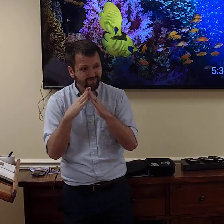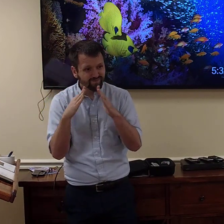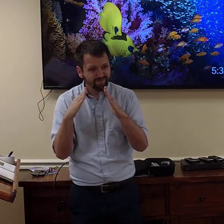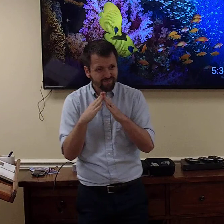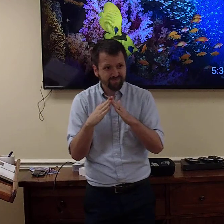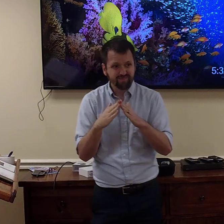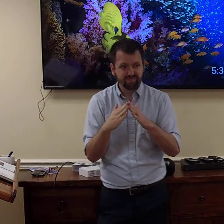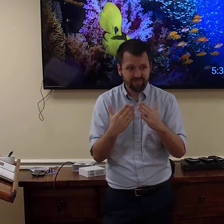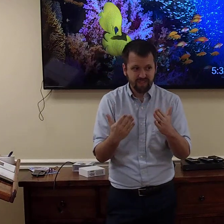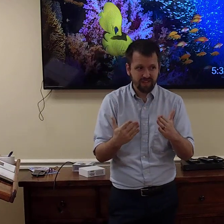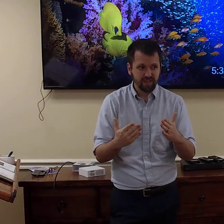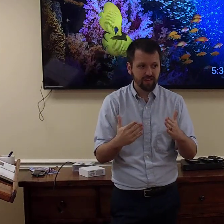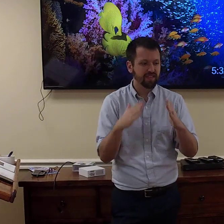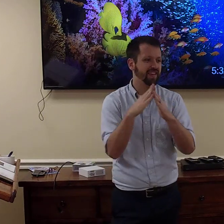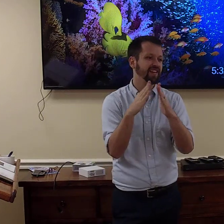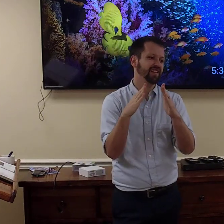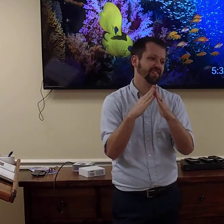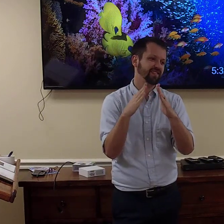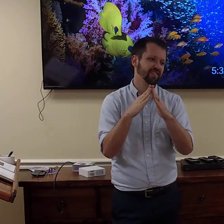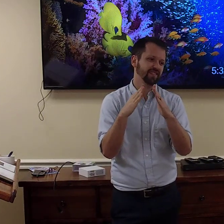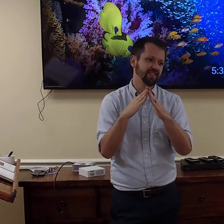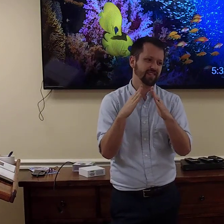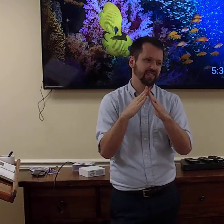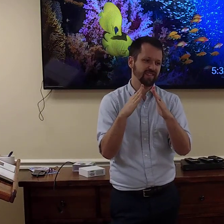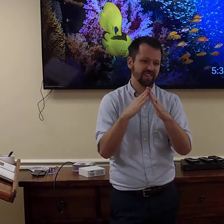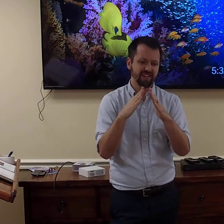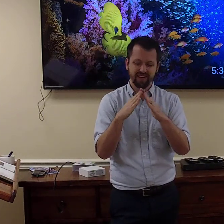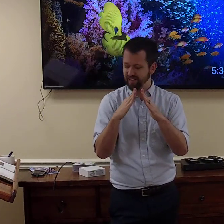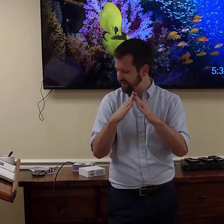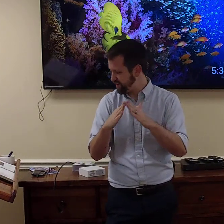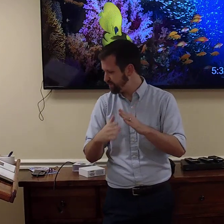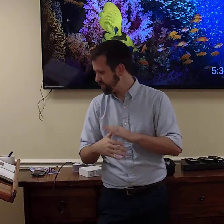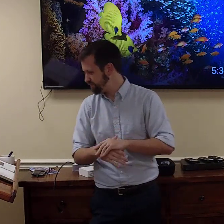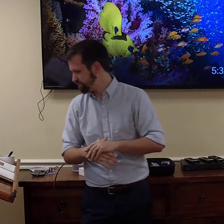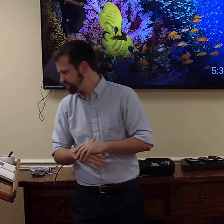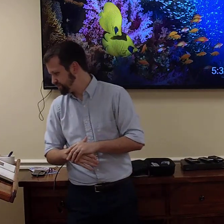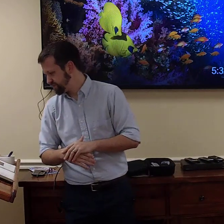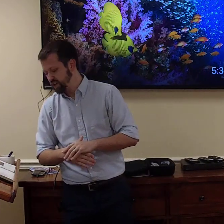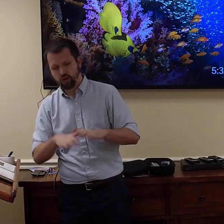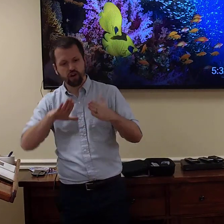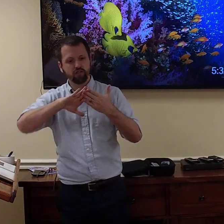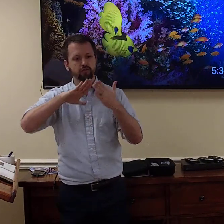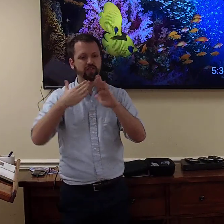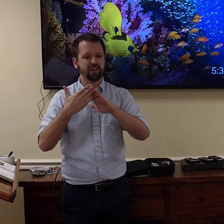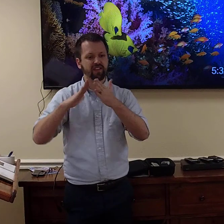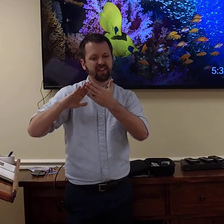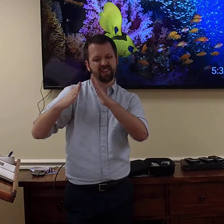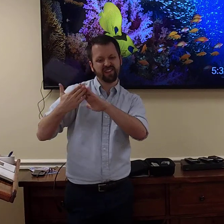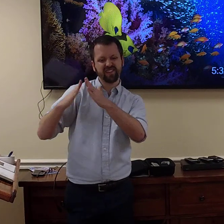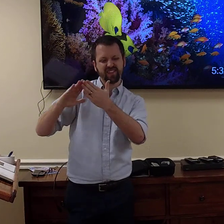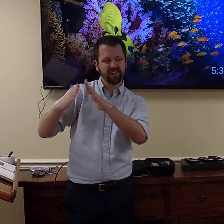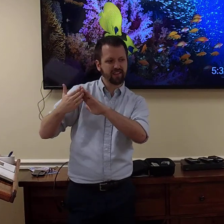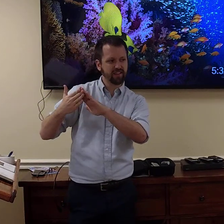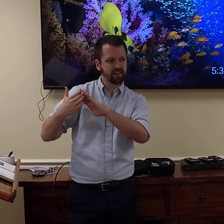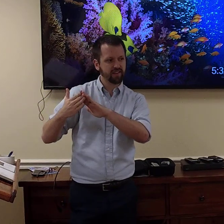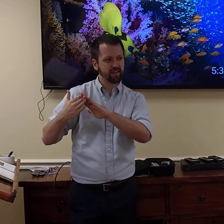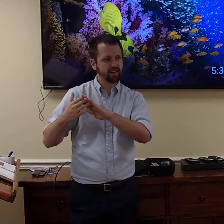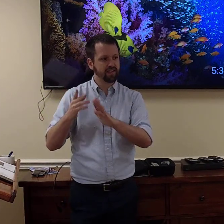I need to go home. City. Oh. City. I Yep. don't know what I You could also do city like this. What is Yeah. C? What is C again?